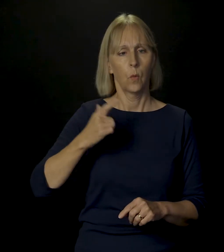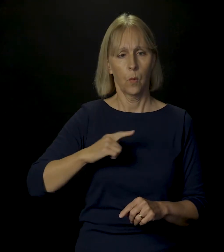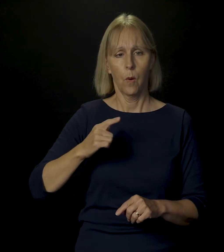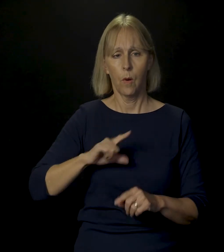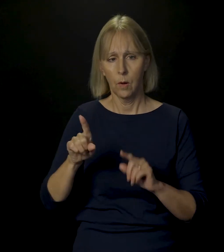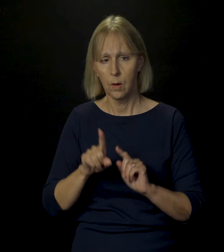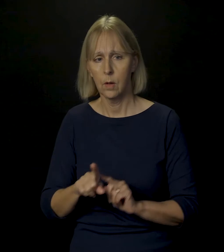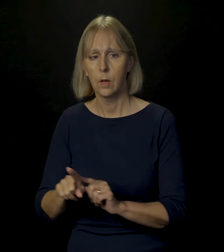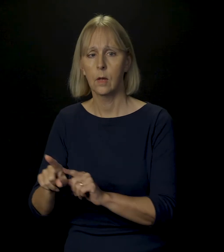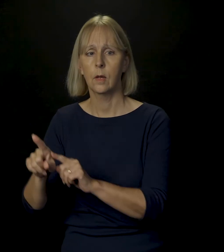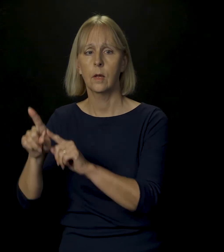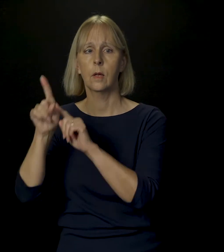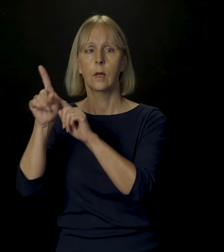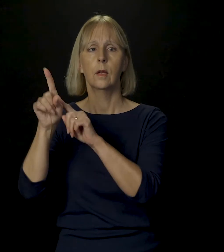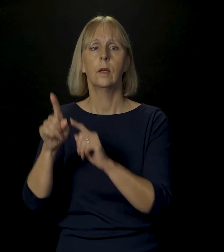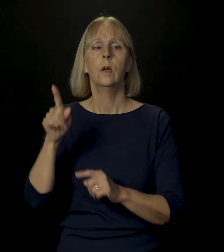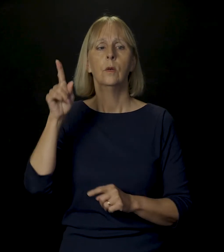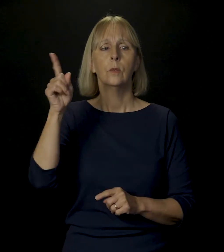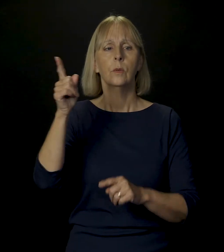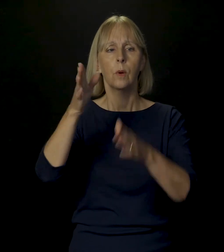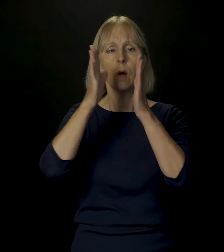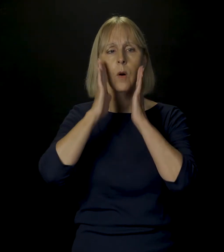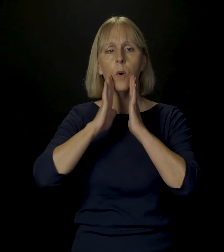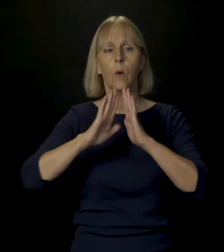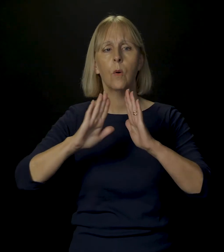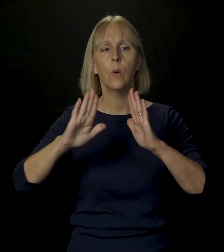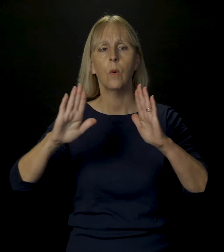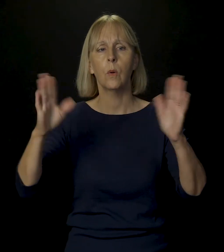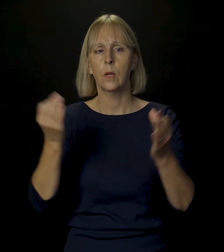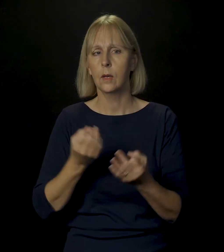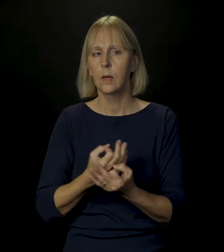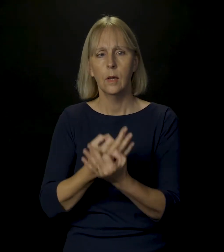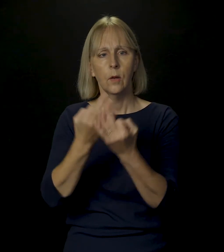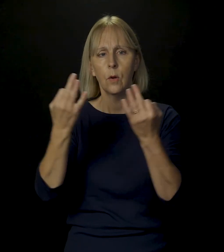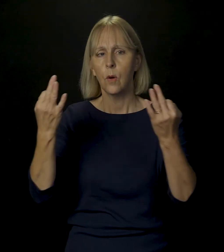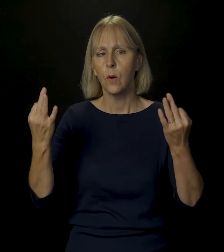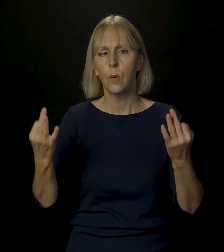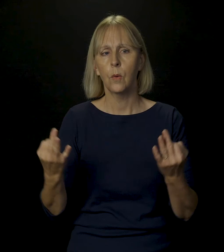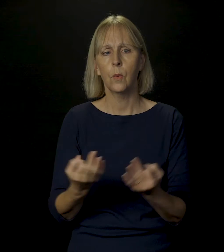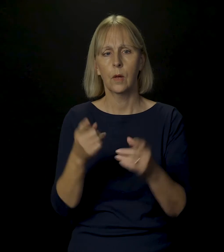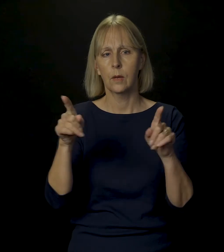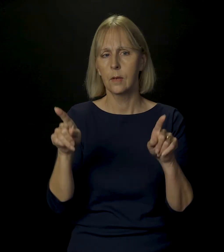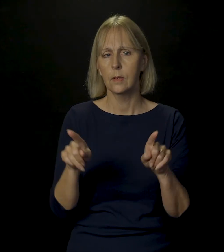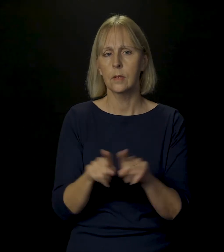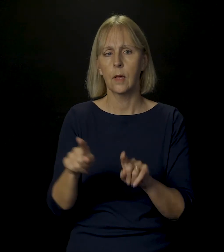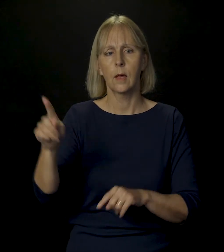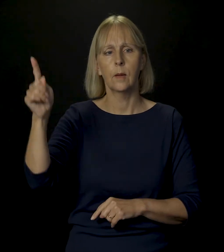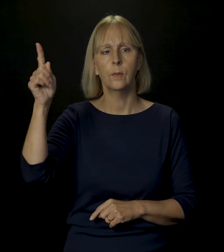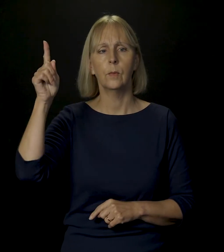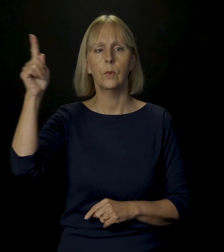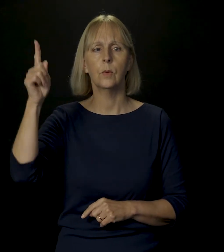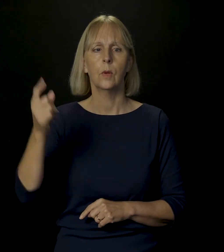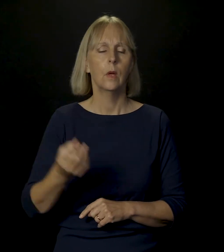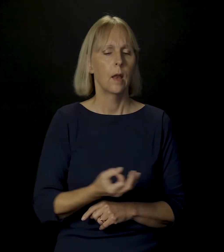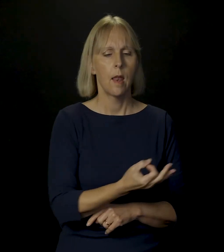Live For You You Holy Holy Holy There Is No One